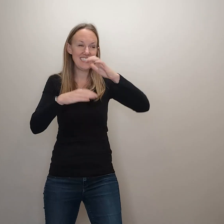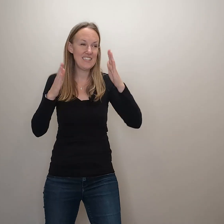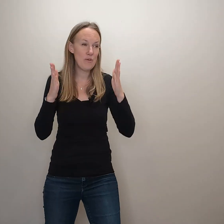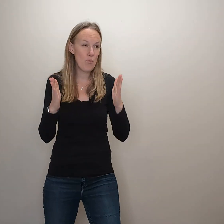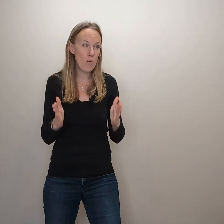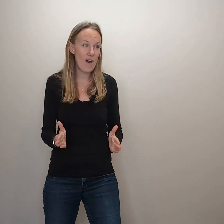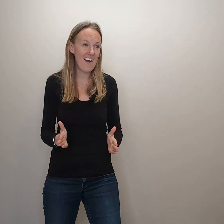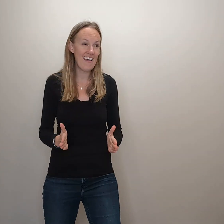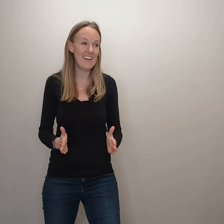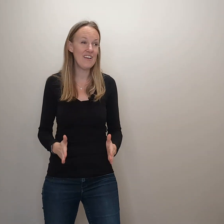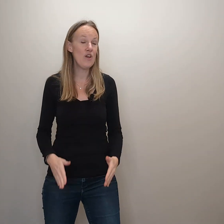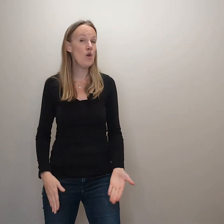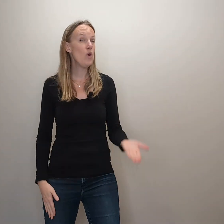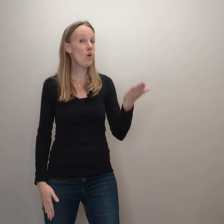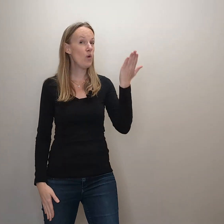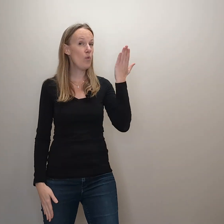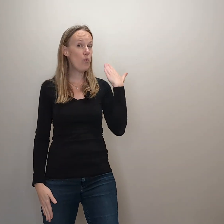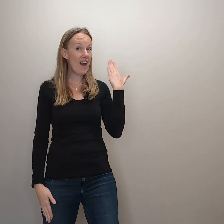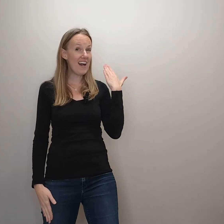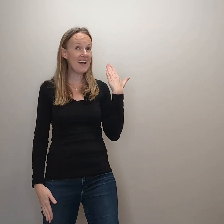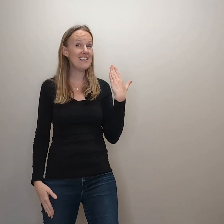anointed one, who was